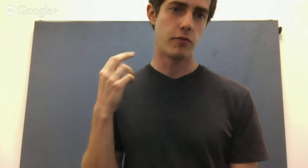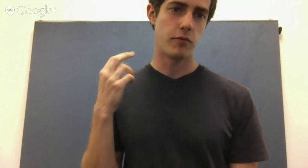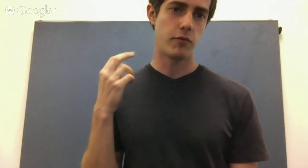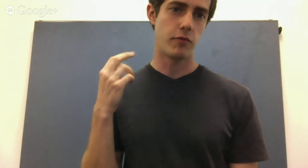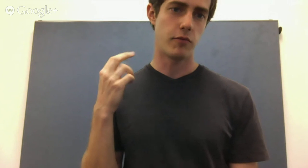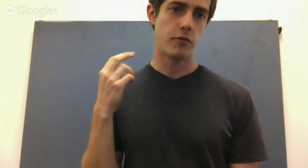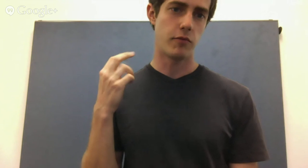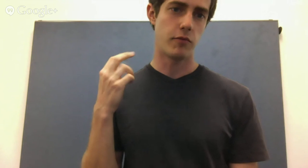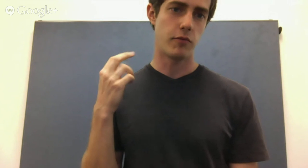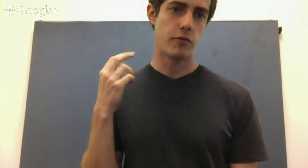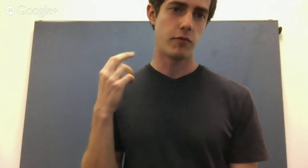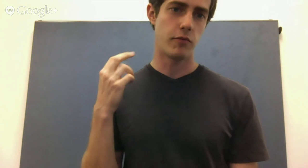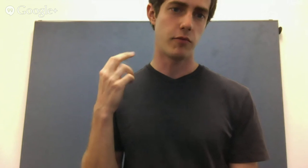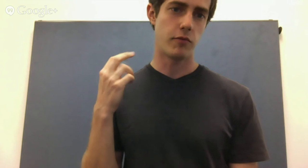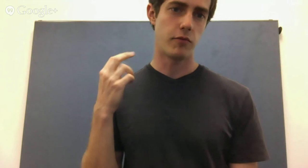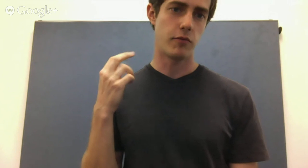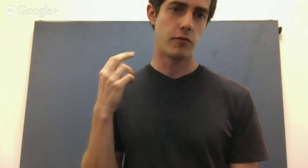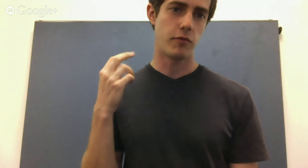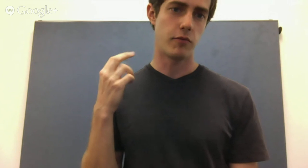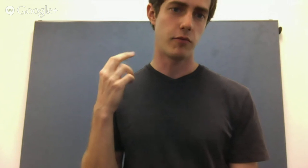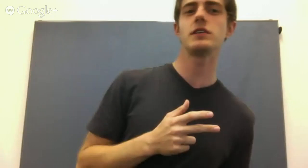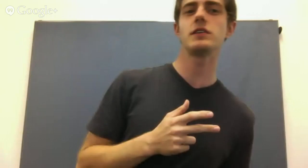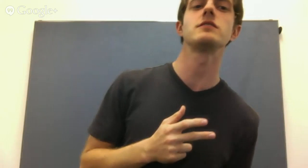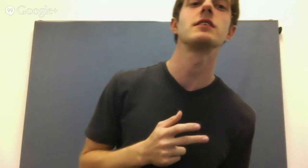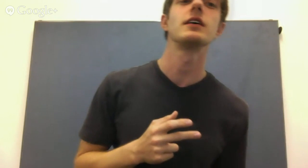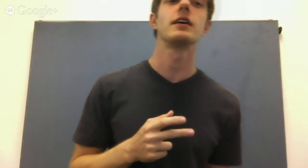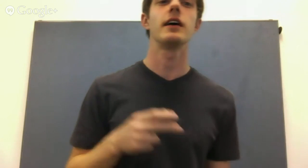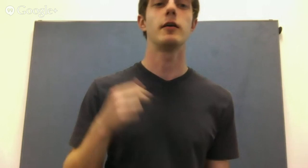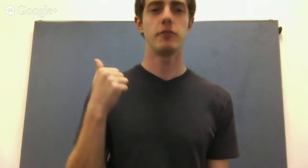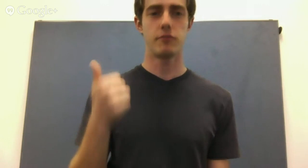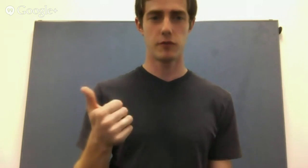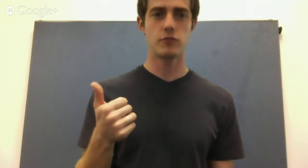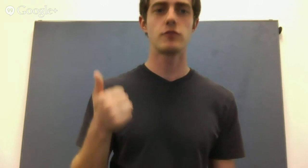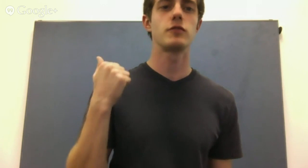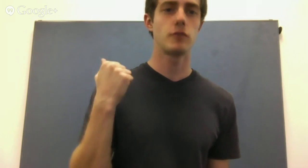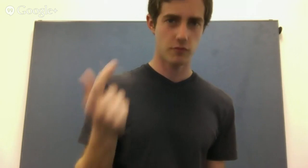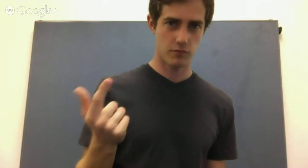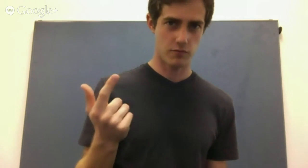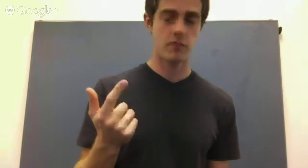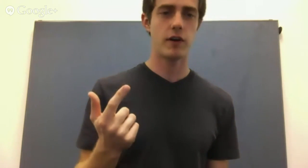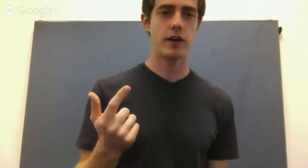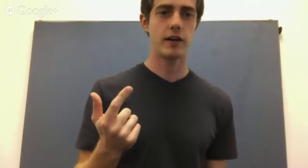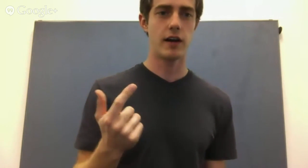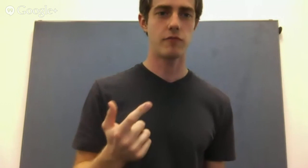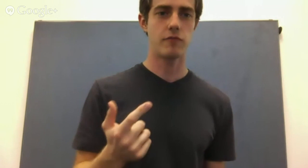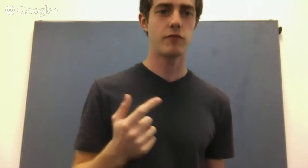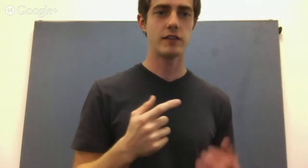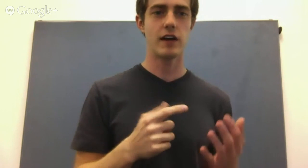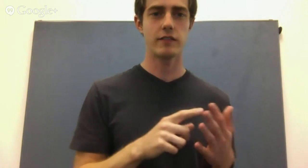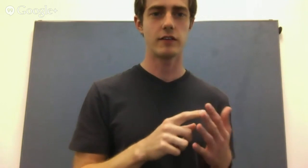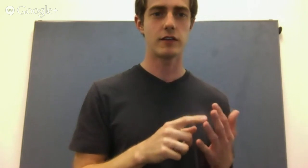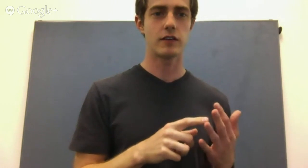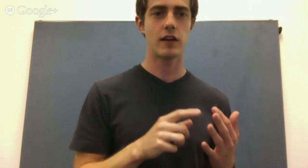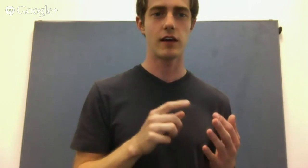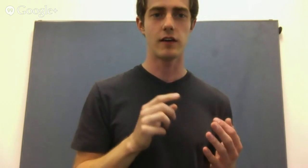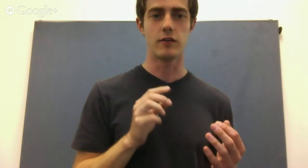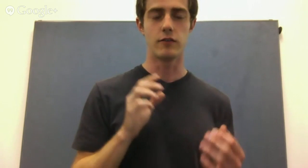songs by Jonathan Colton. I might cut 1 or 2 of these, but Future Soon, I Feel Fantastic, and Re